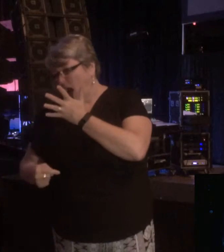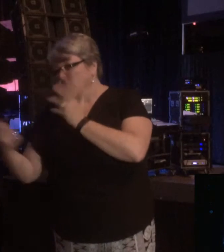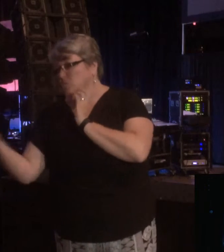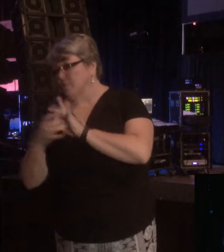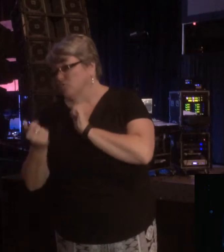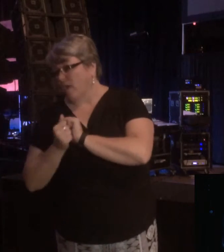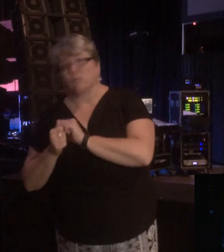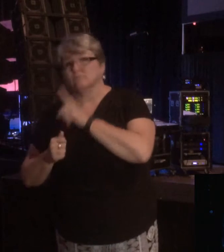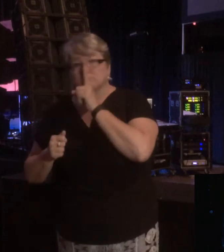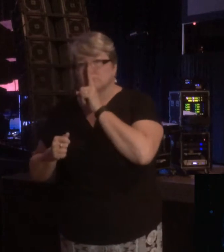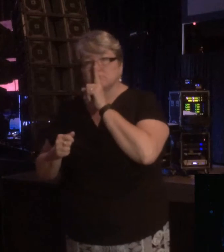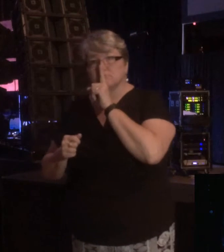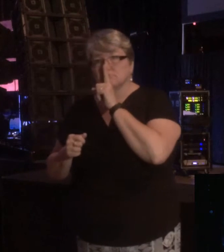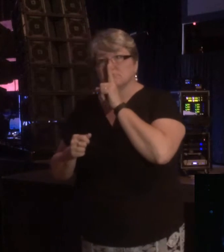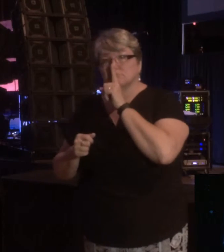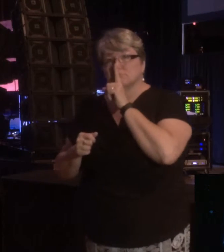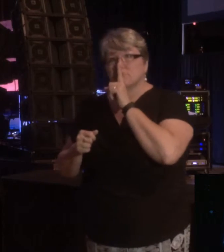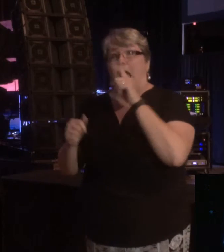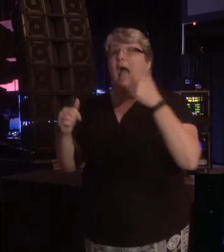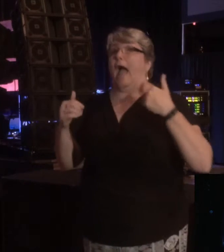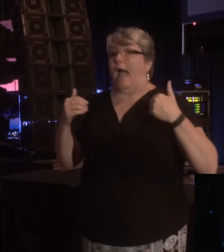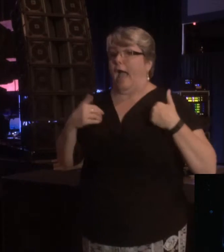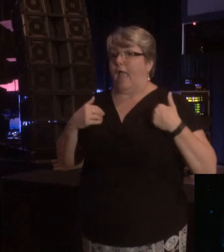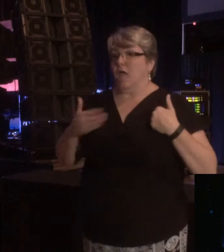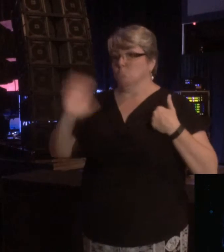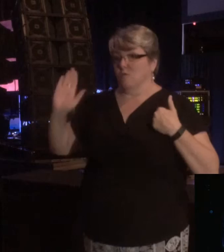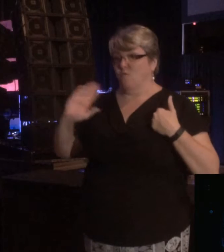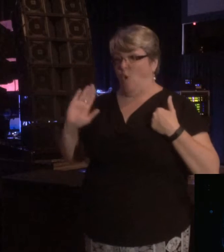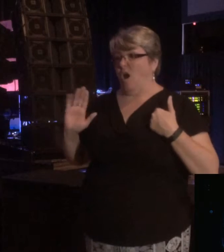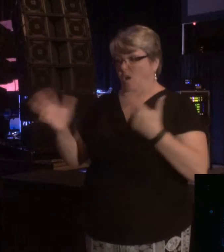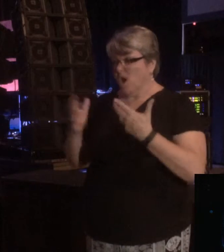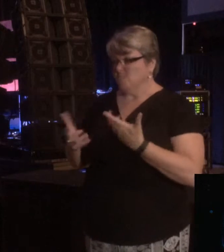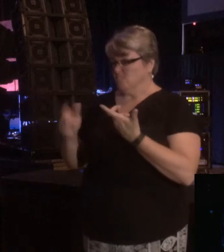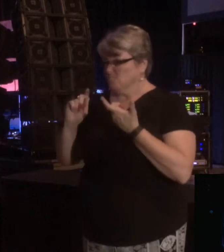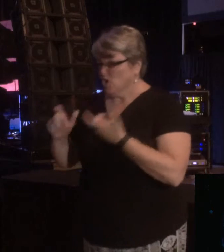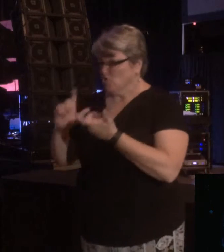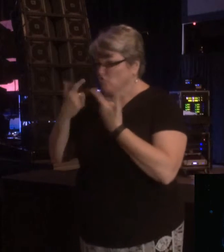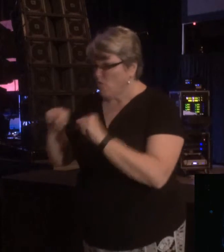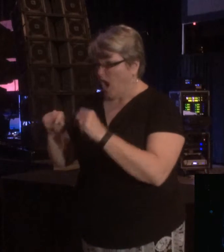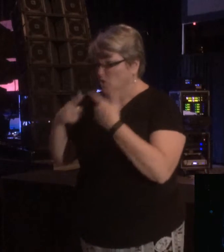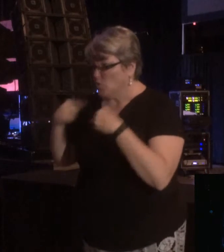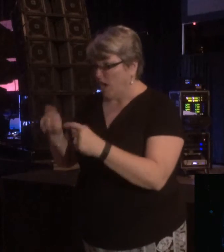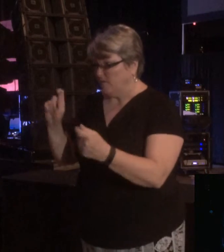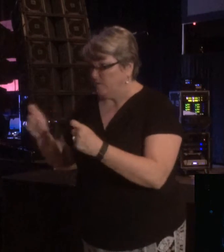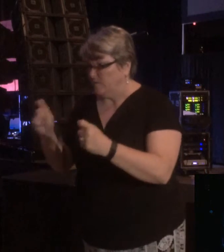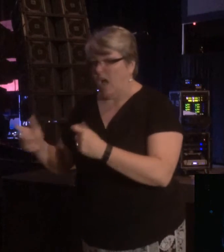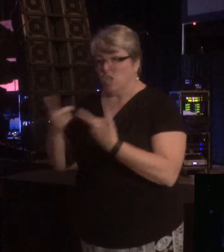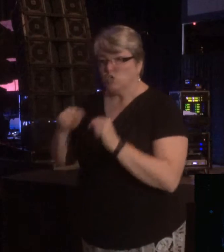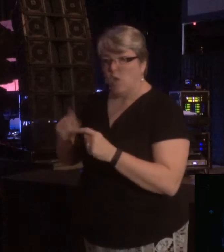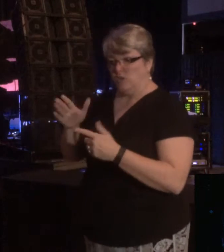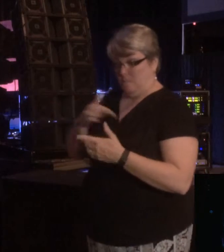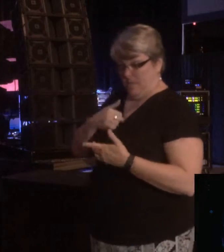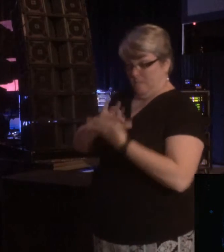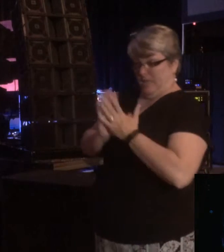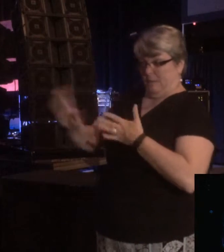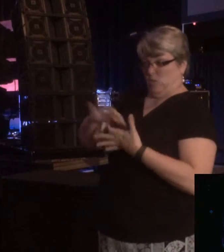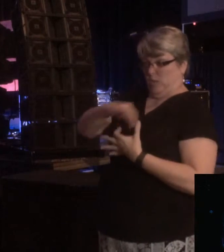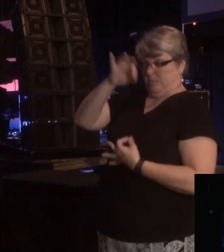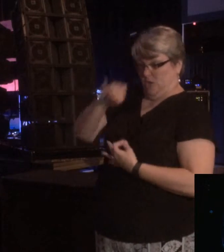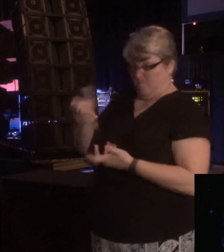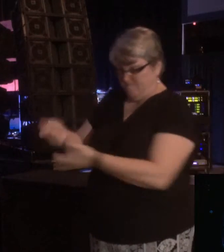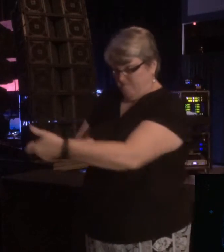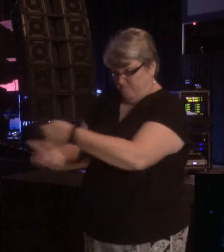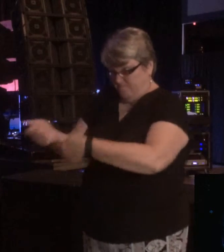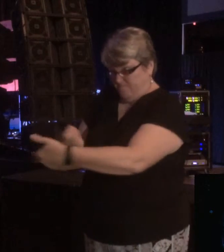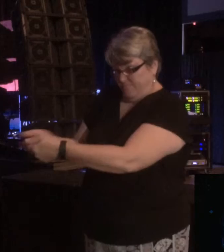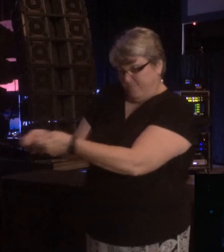really thought that when we broke up the first time, and we were like, well, just be friends still. And so we still hung